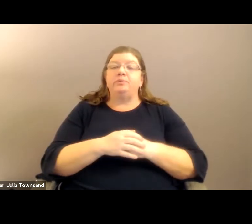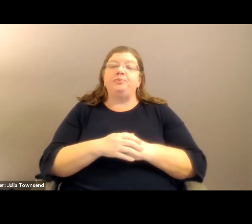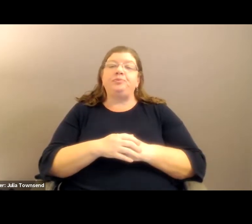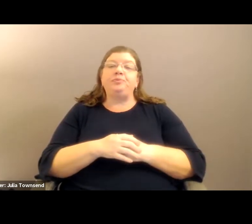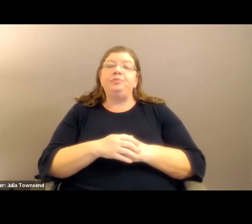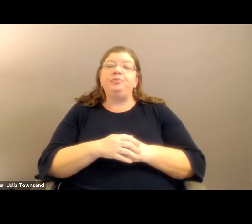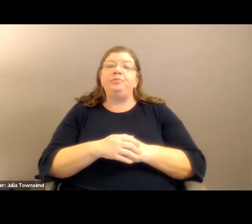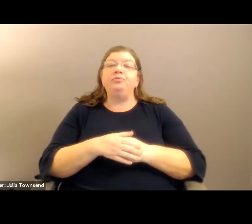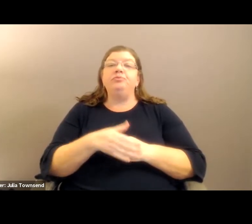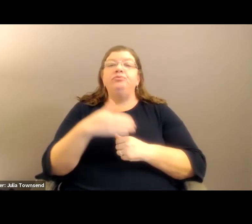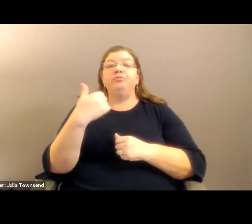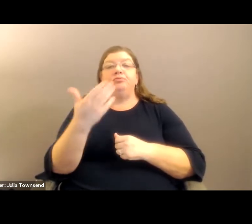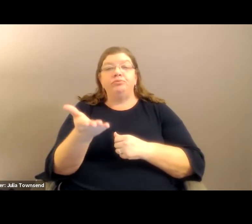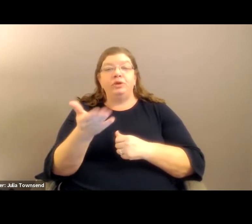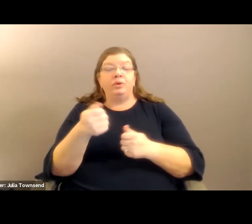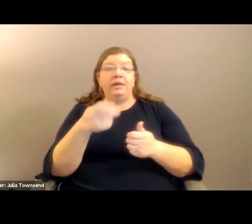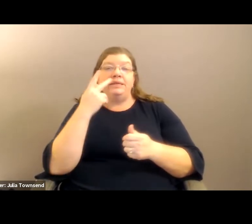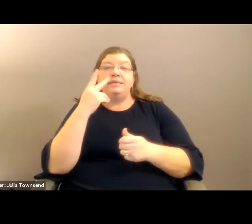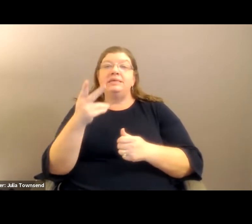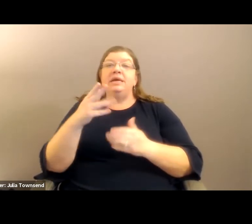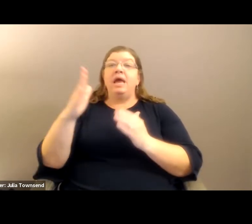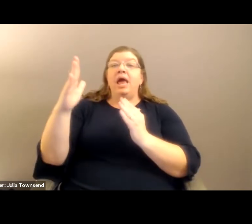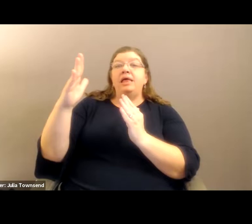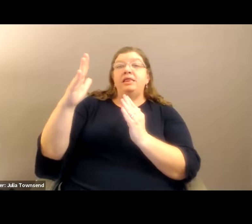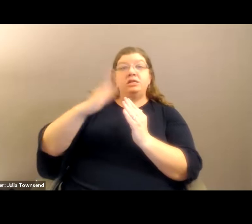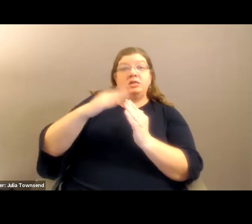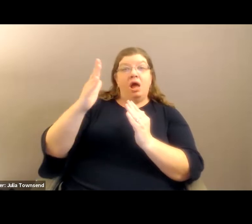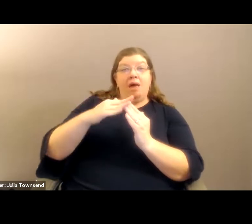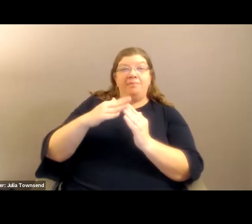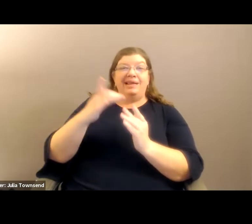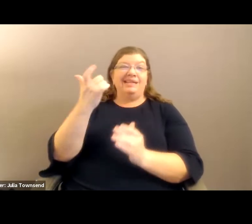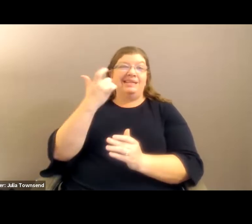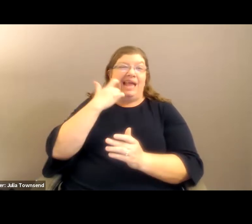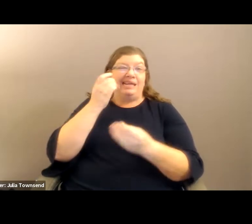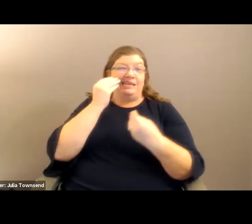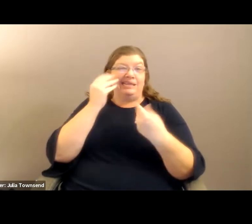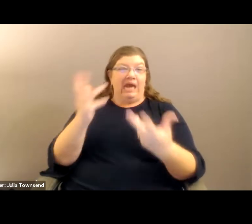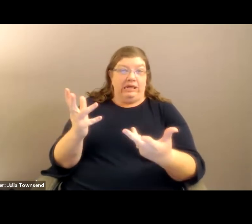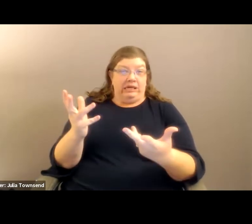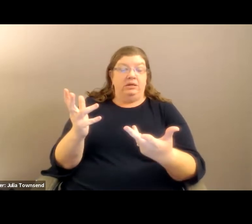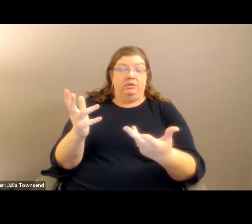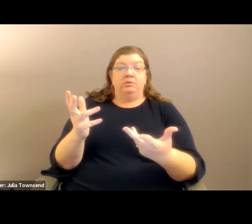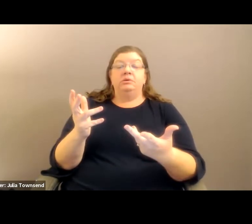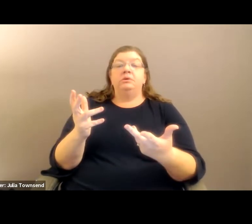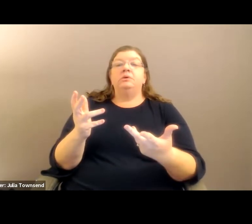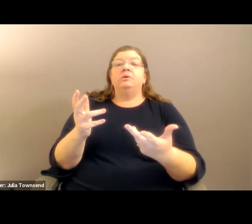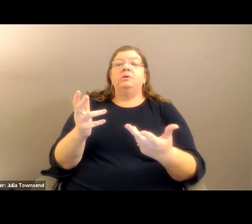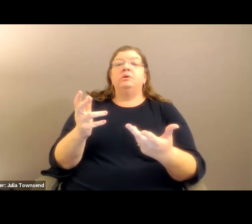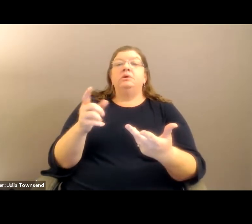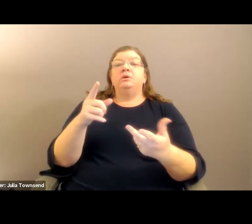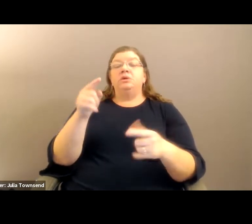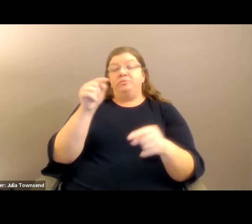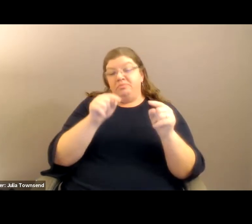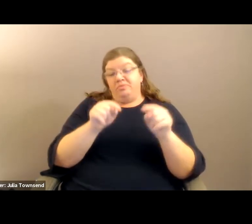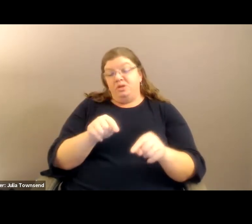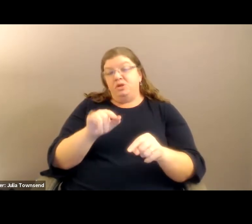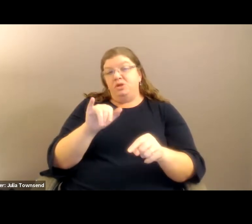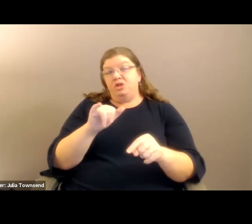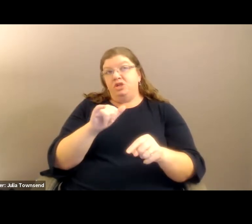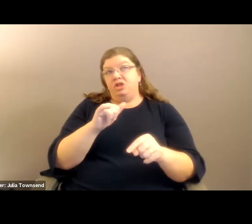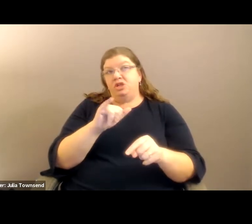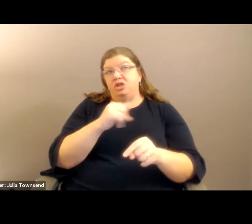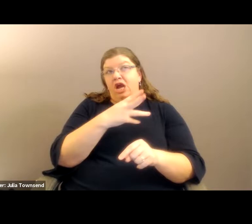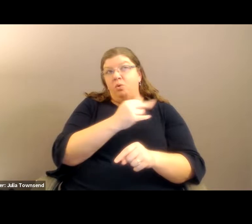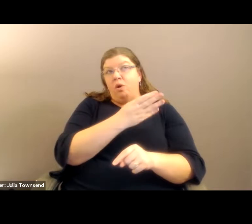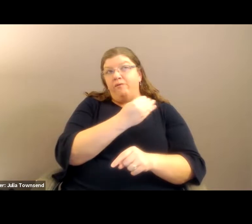So as you see at the top is the latest data. So we go down to January 14th through the